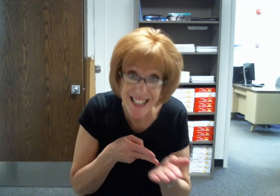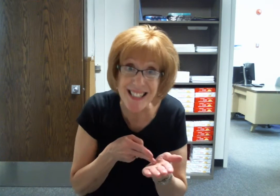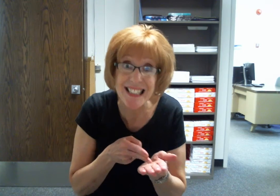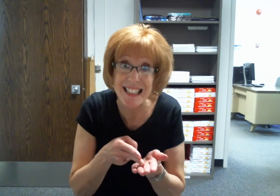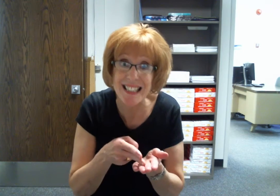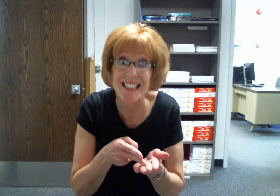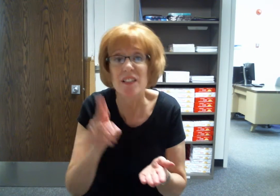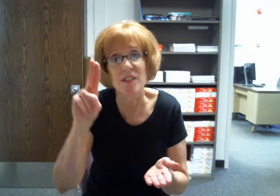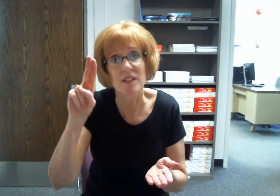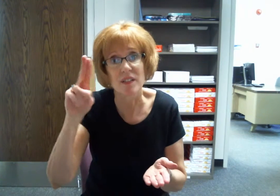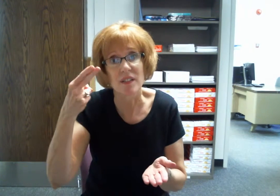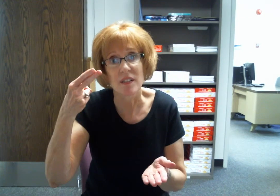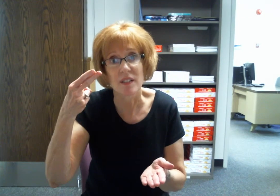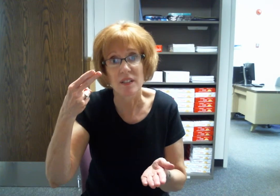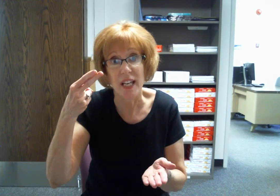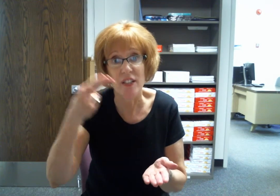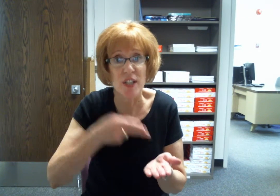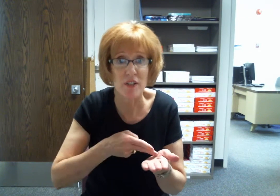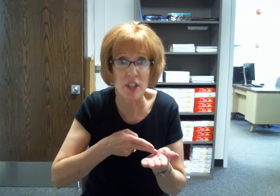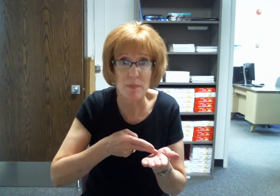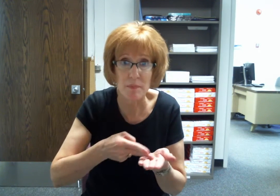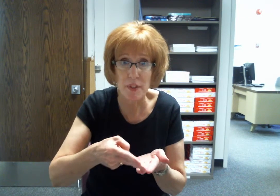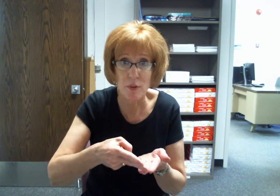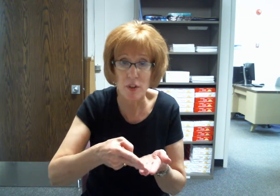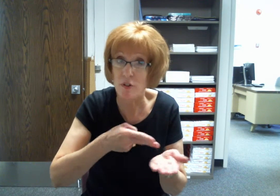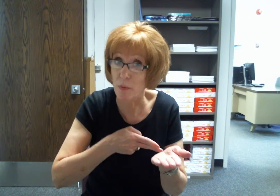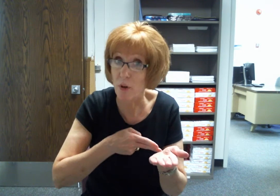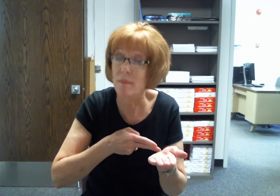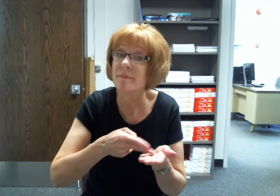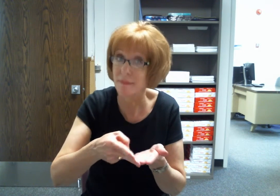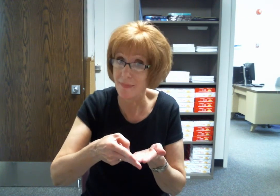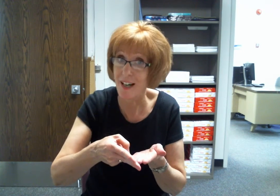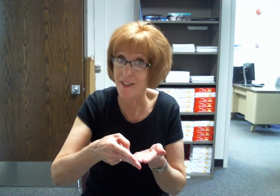Honestly, it is. H hand shape across your palm. Honest.